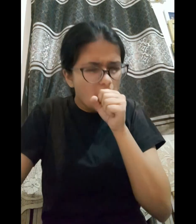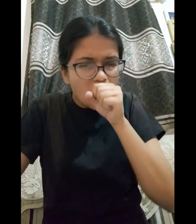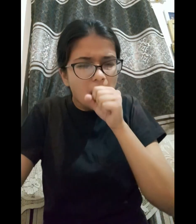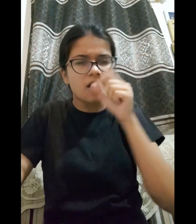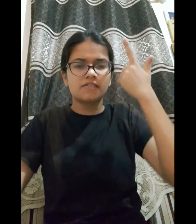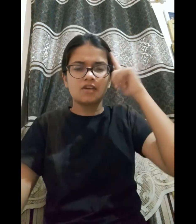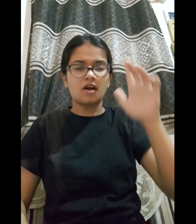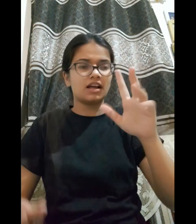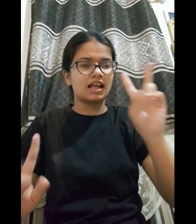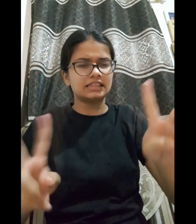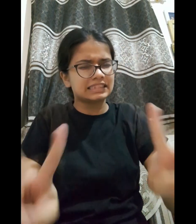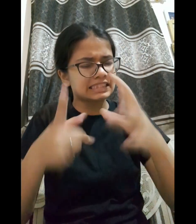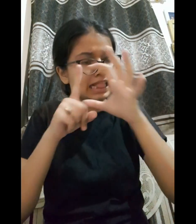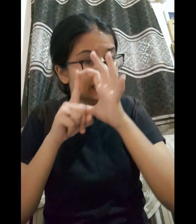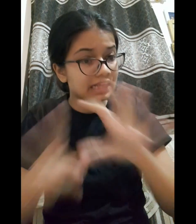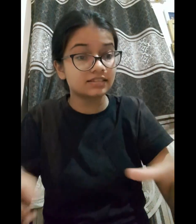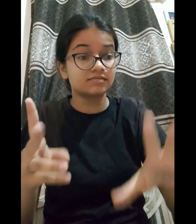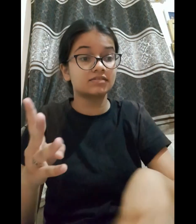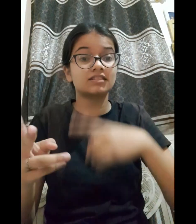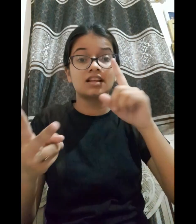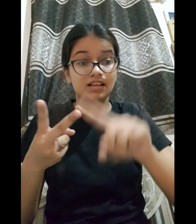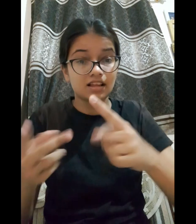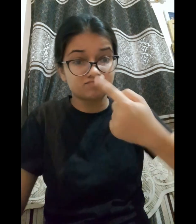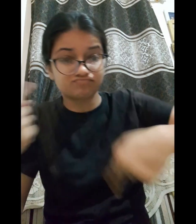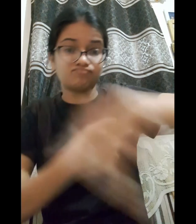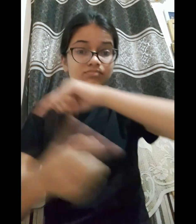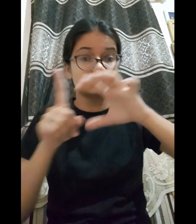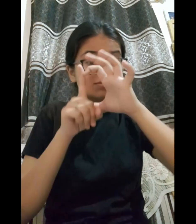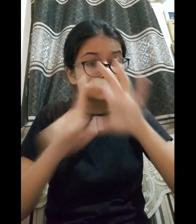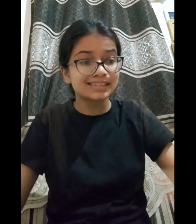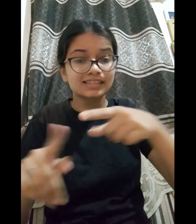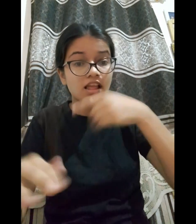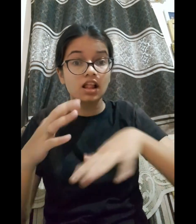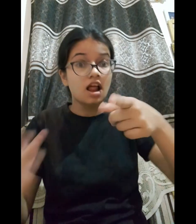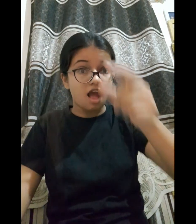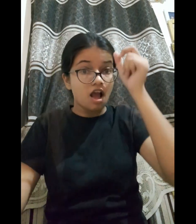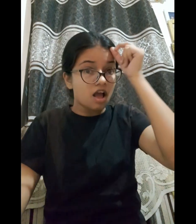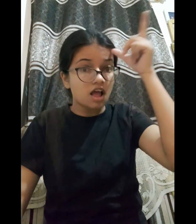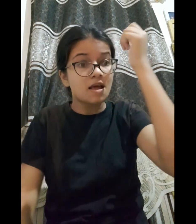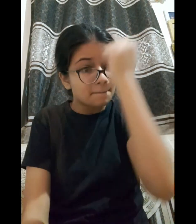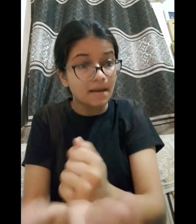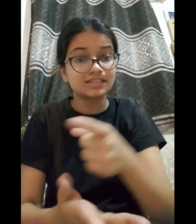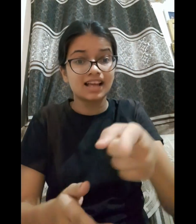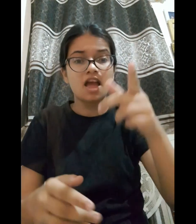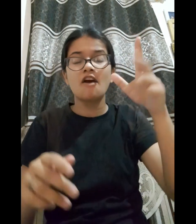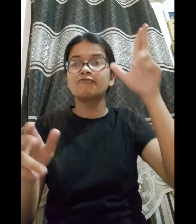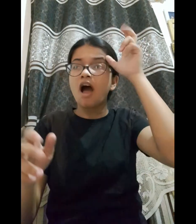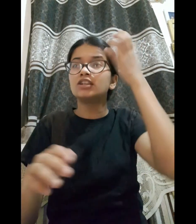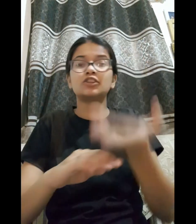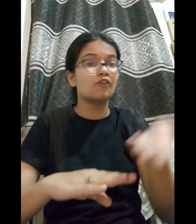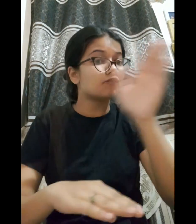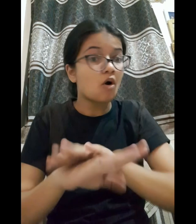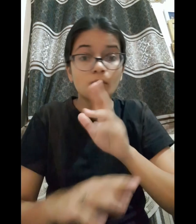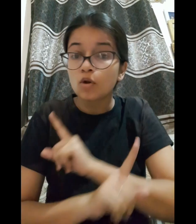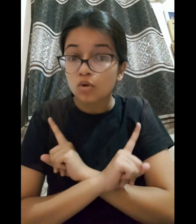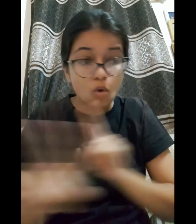when you lie down. This second dangerous turn, we have to understand, this is not because of the virus. A lot of